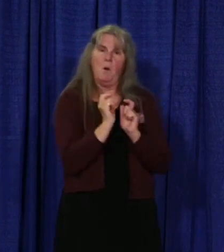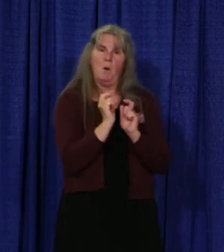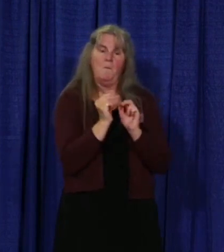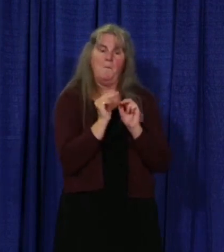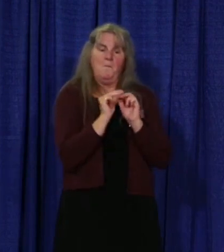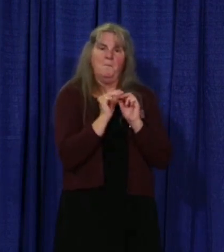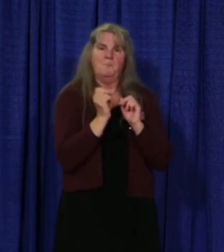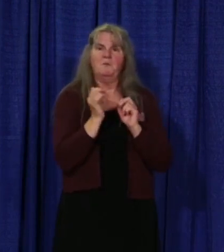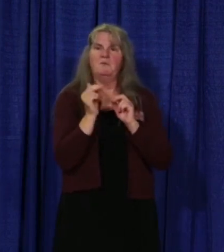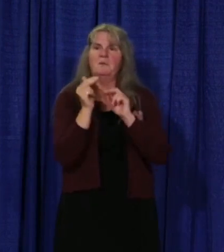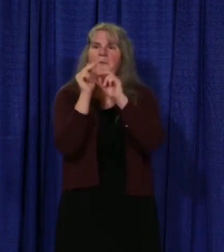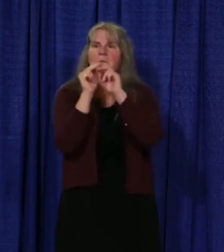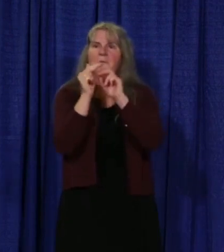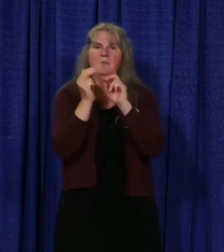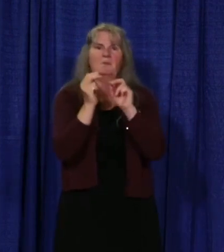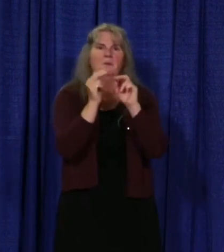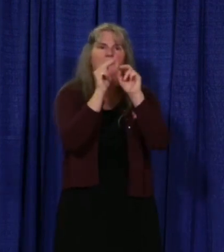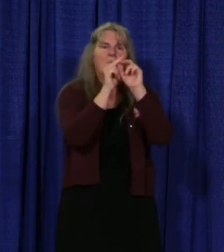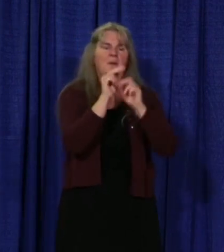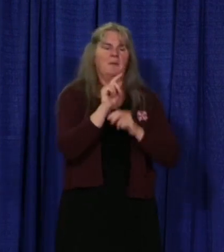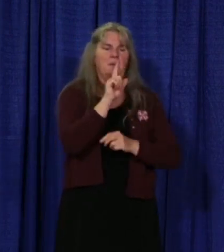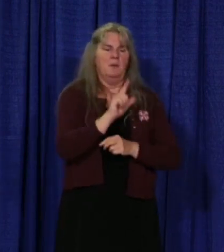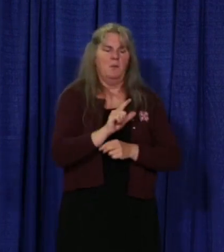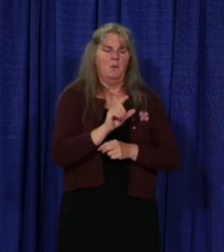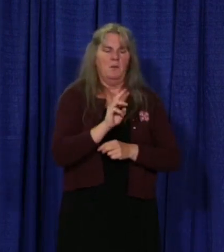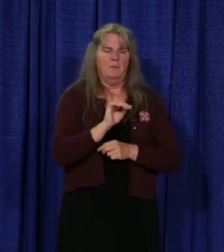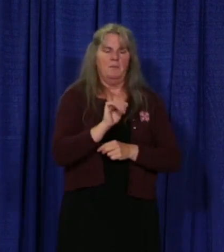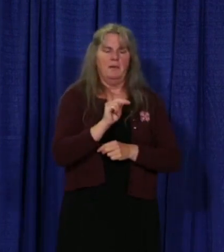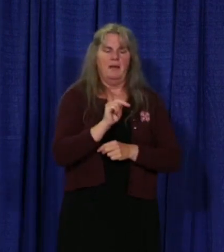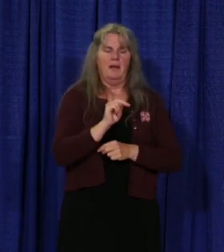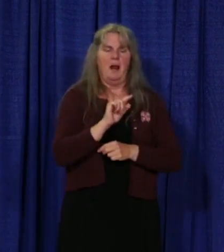increases that we're seeing in the Lower Mainland, for example.